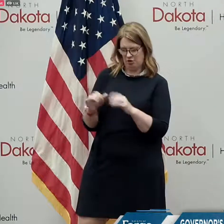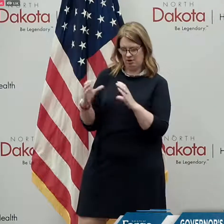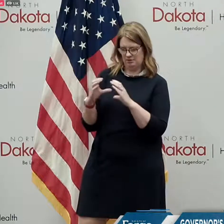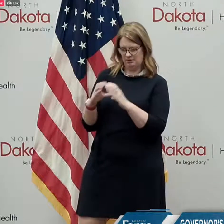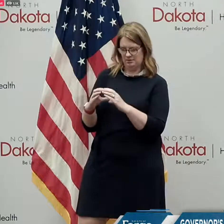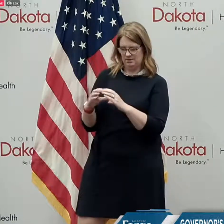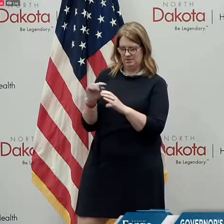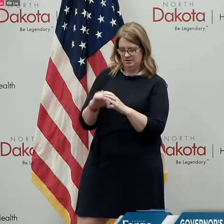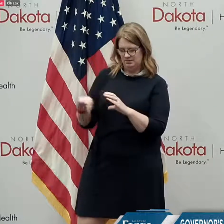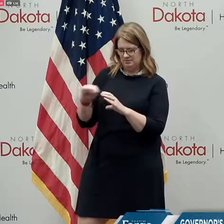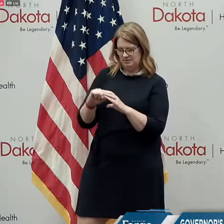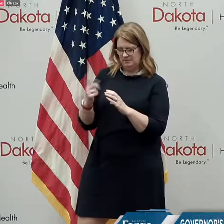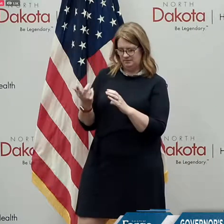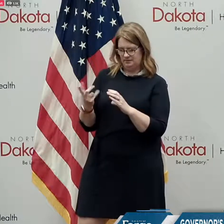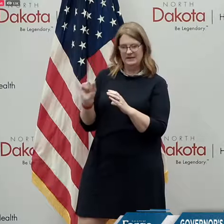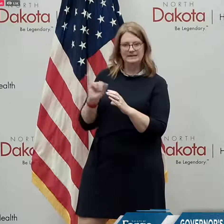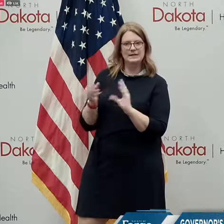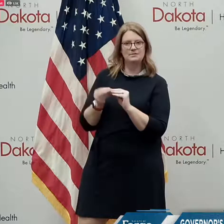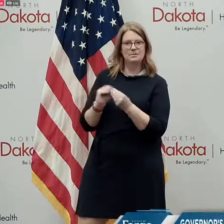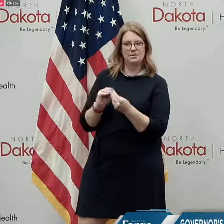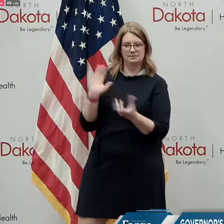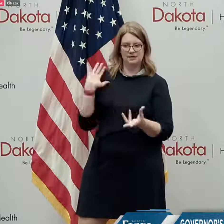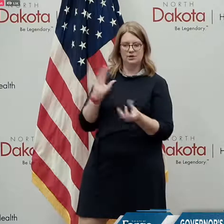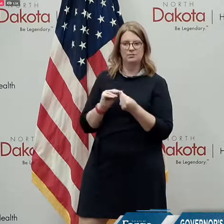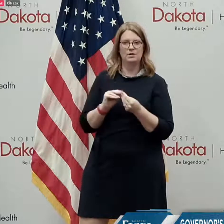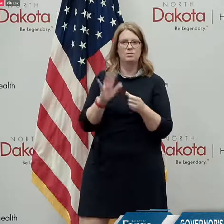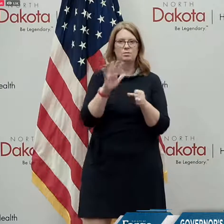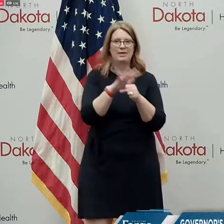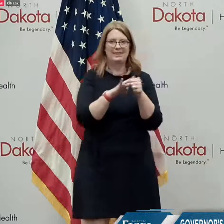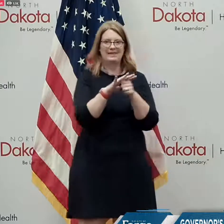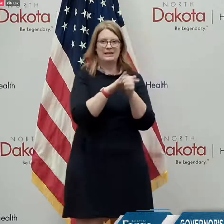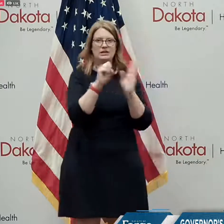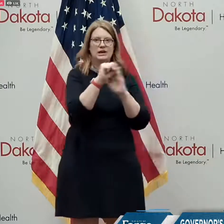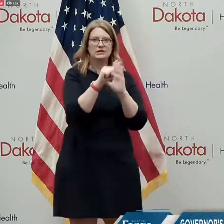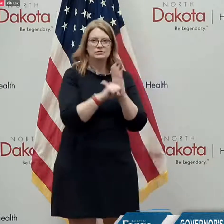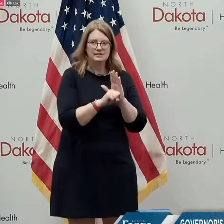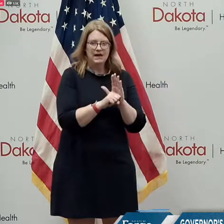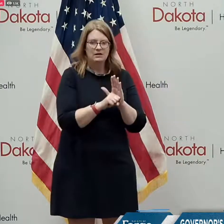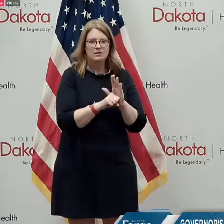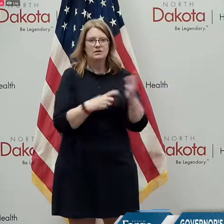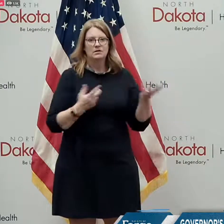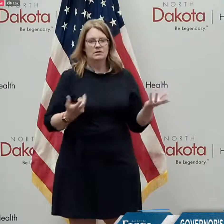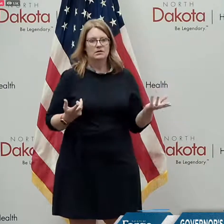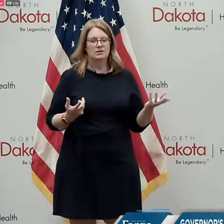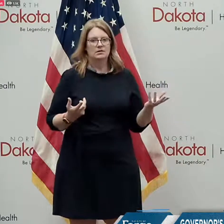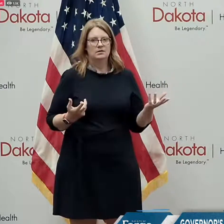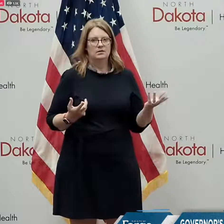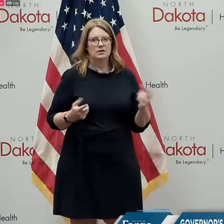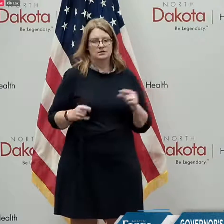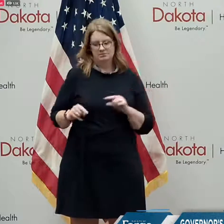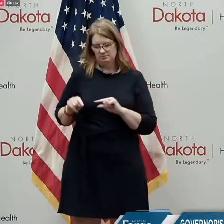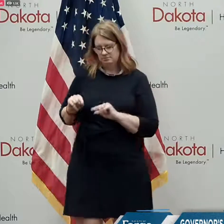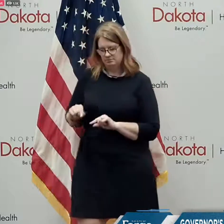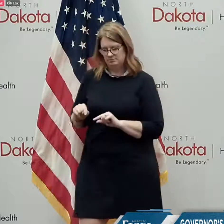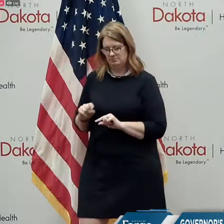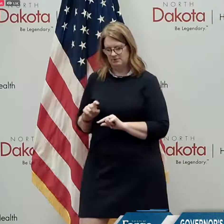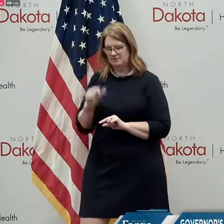of actives or same number of cumulatives that we have as a whole state, then you're not really giving